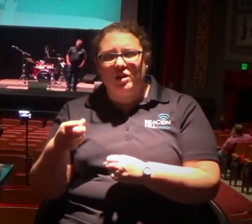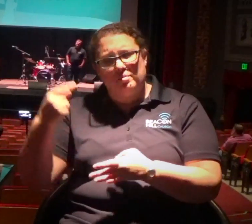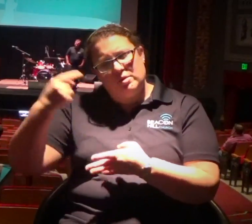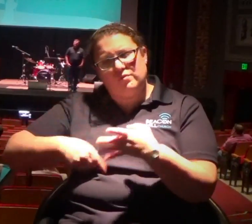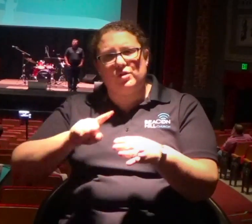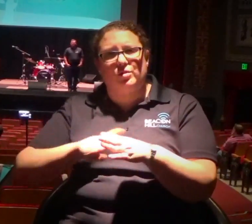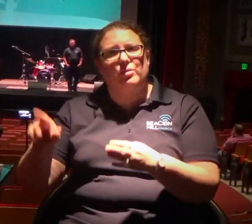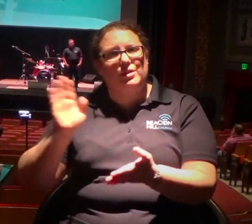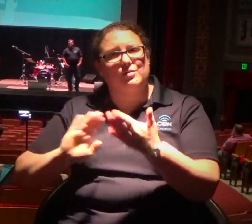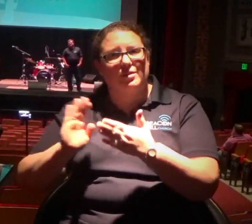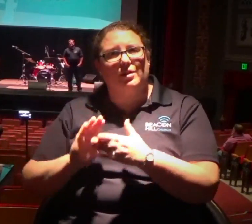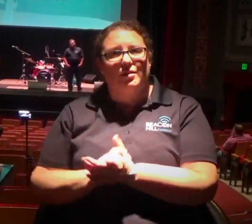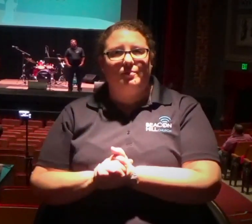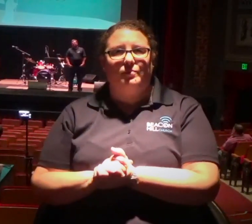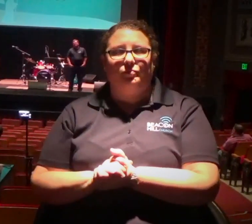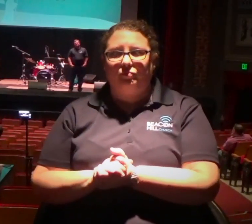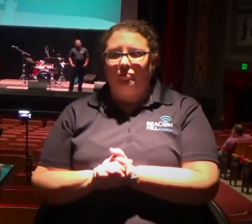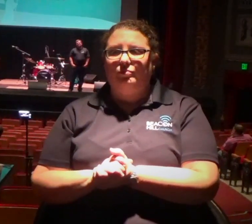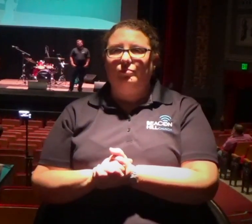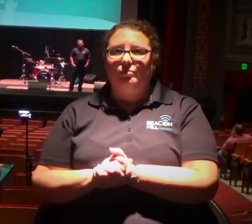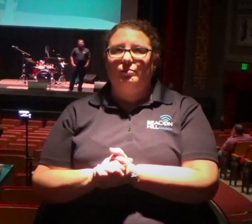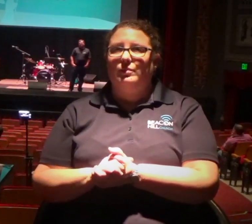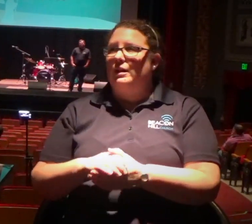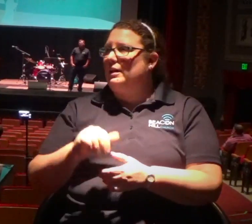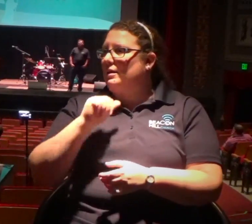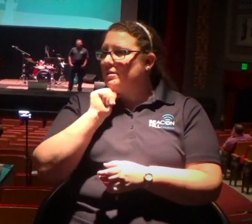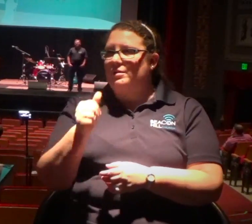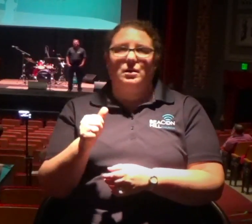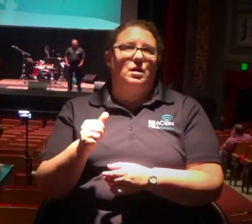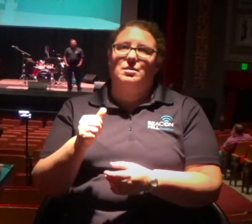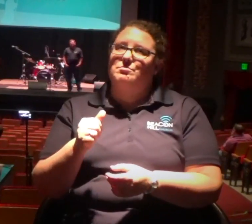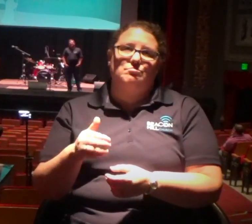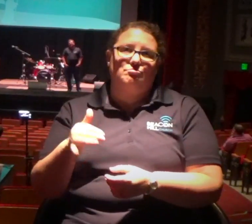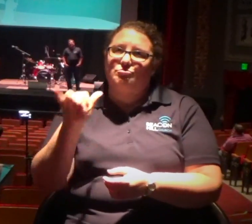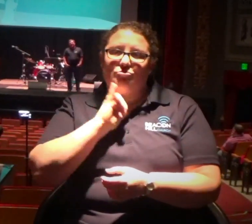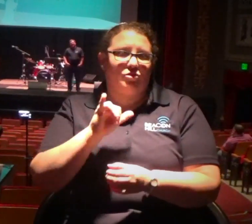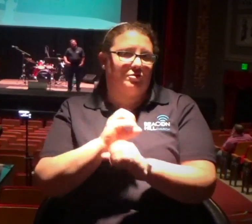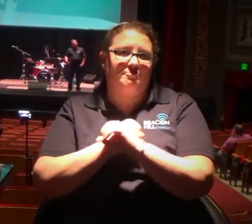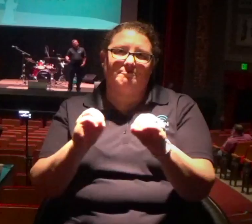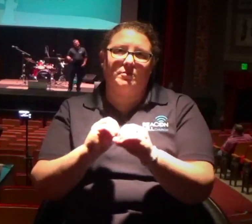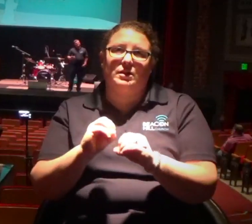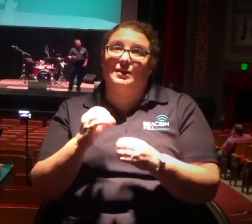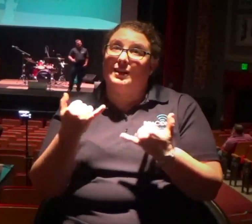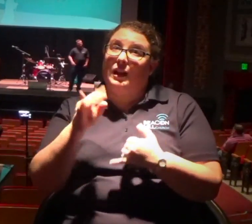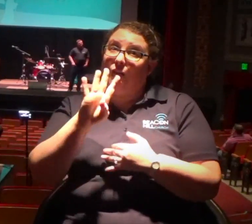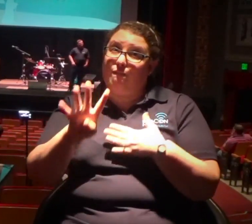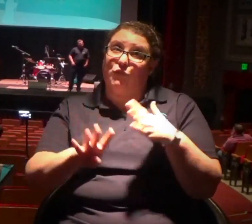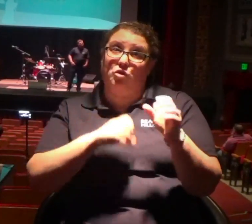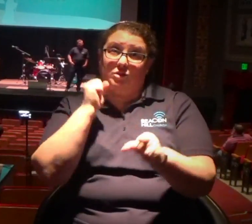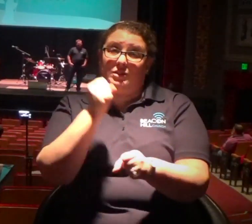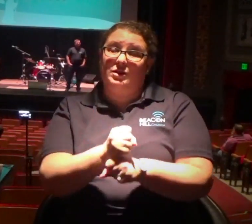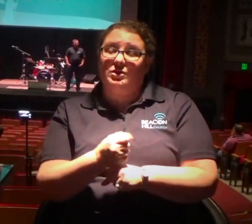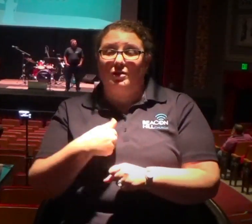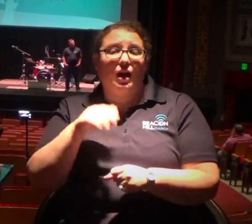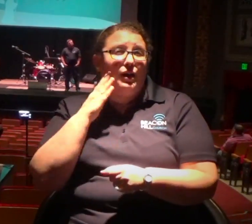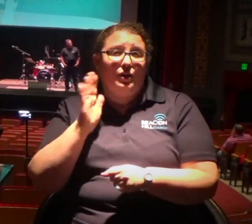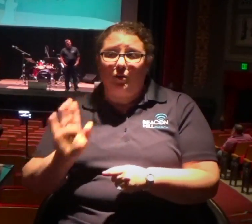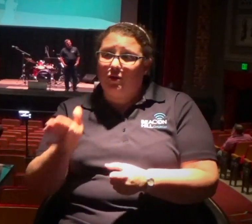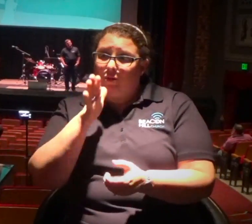been 4 years, and he has hardly touched a drop of alcohol. And yet, I know, and his wife knows, that's only the work of the Holy Spirit that's